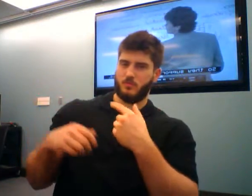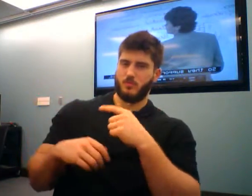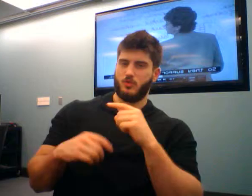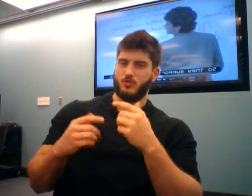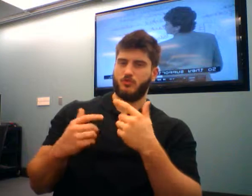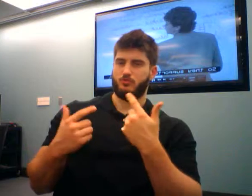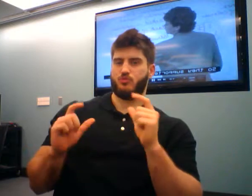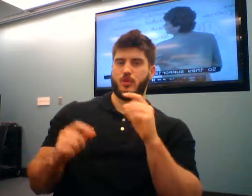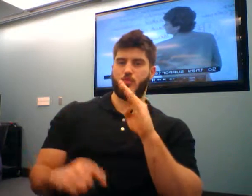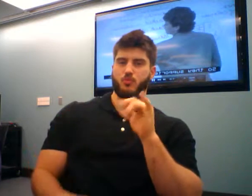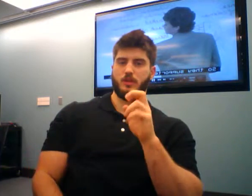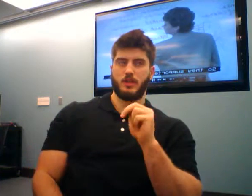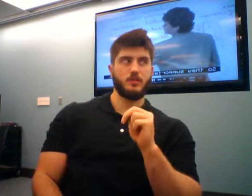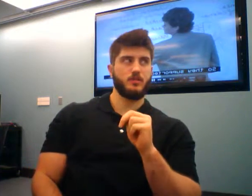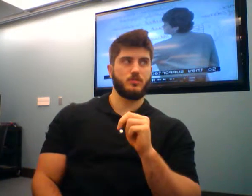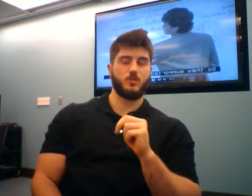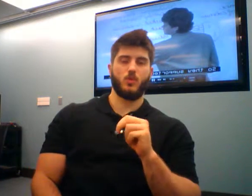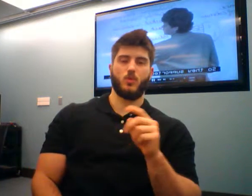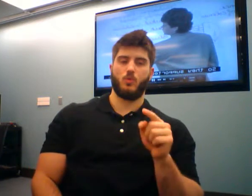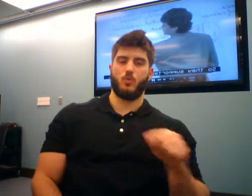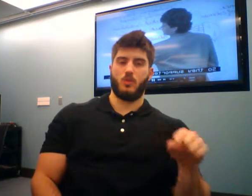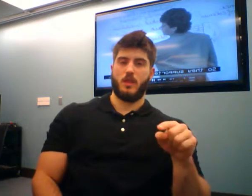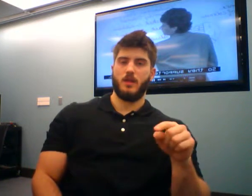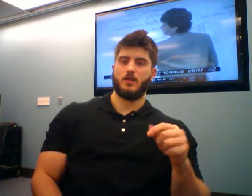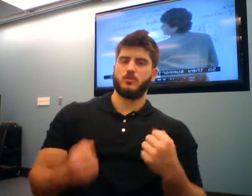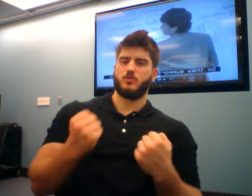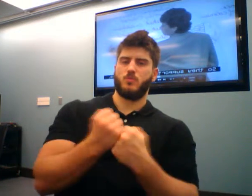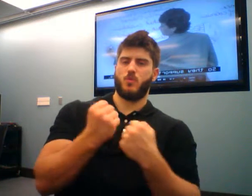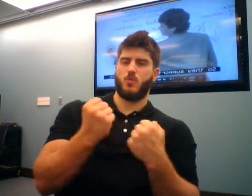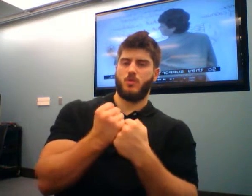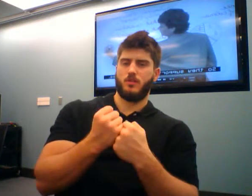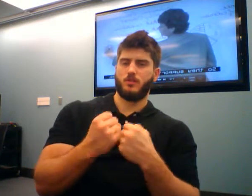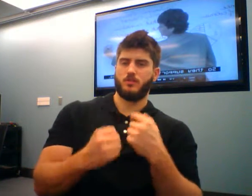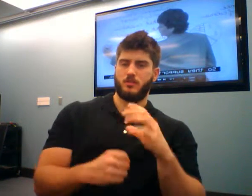supported the colony.